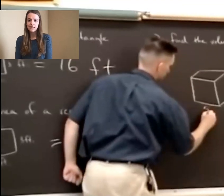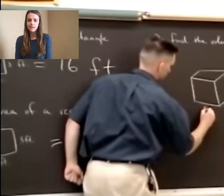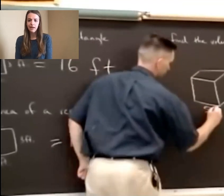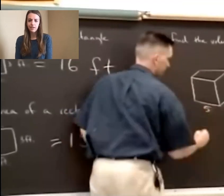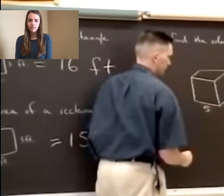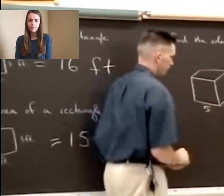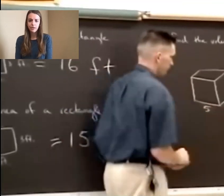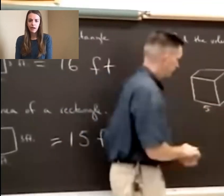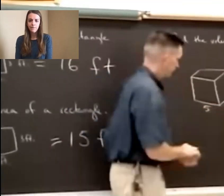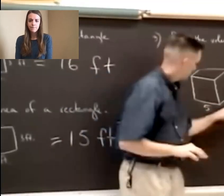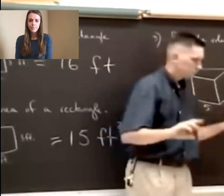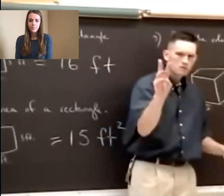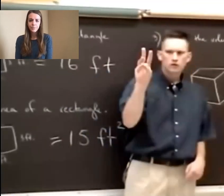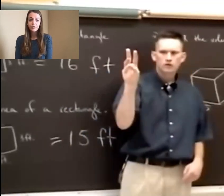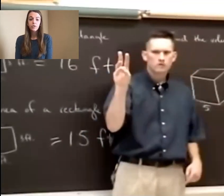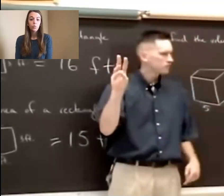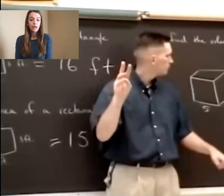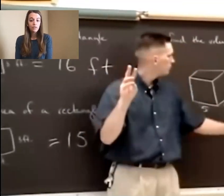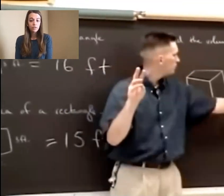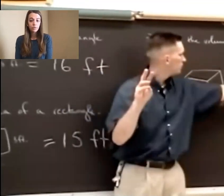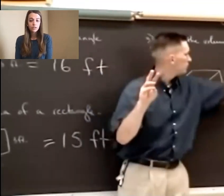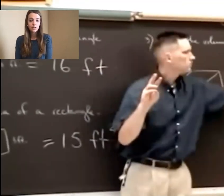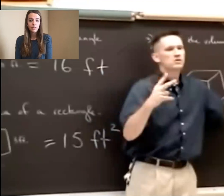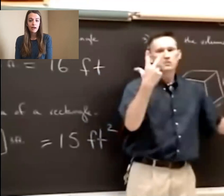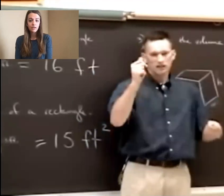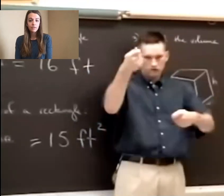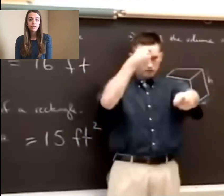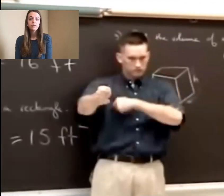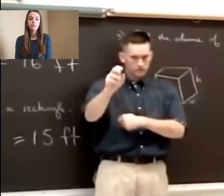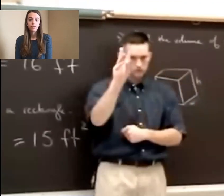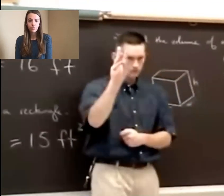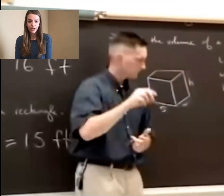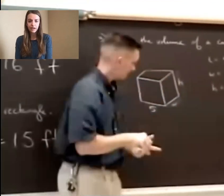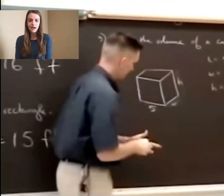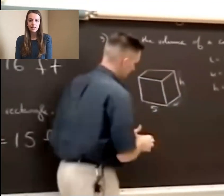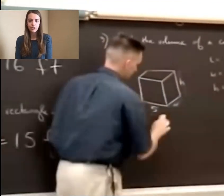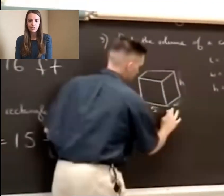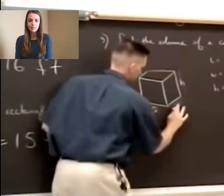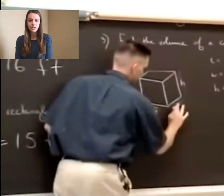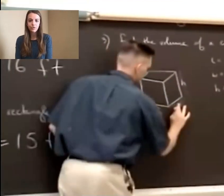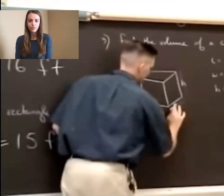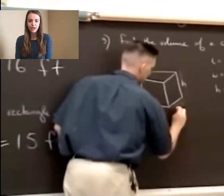the length, okay? The width, what's going to be that? 3, exactly. We're going to substitute 3.